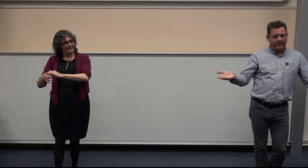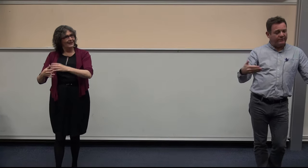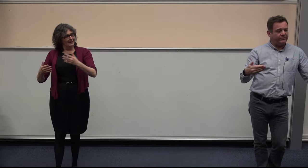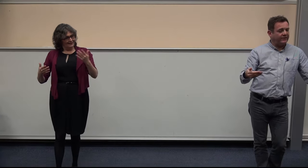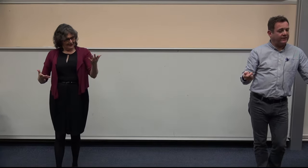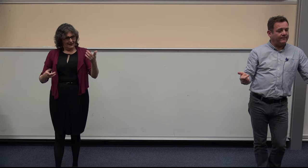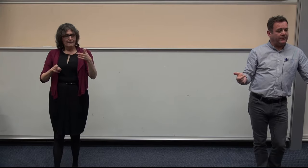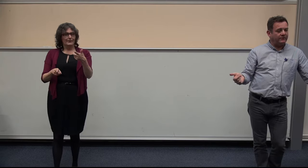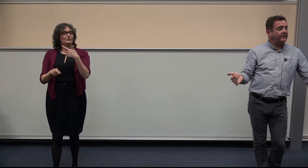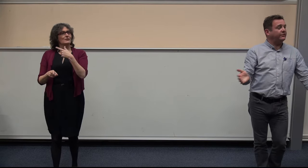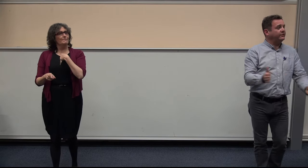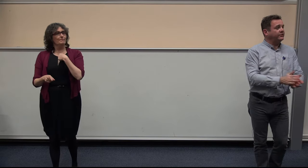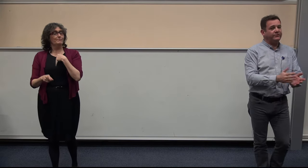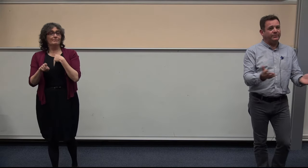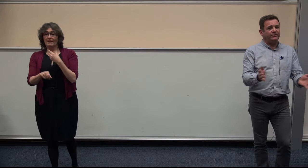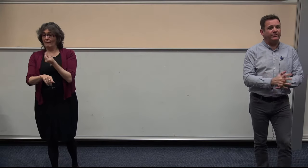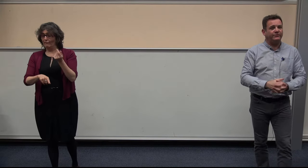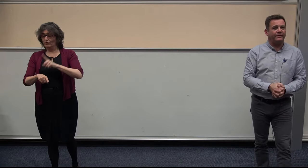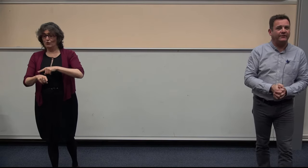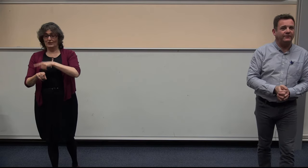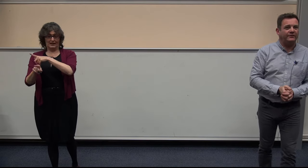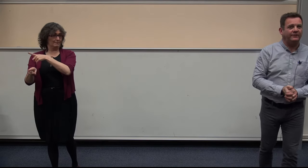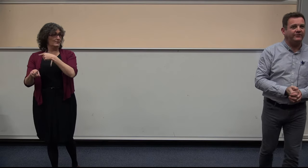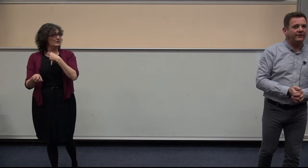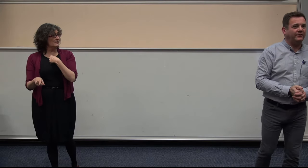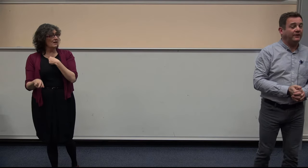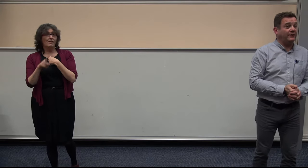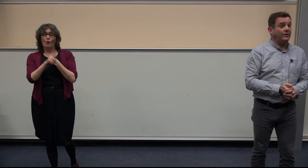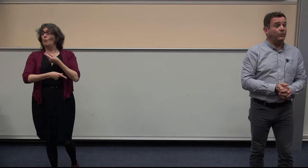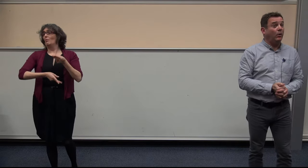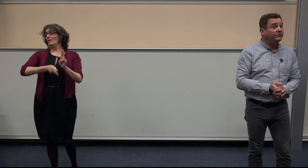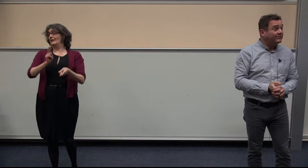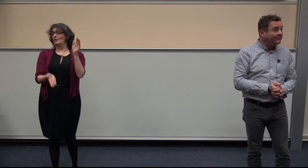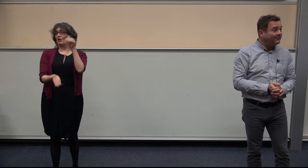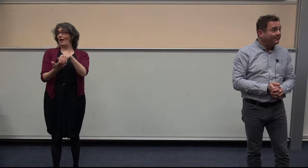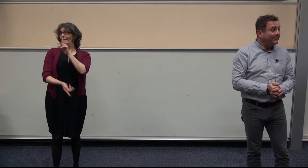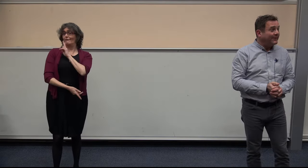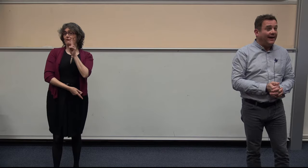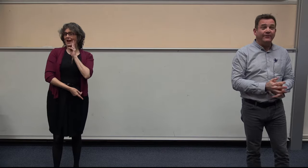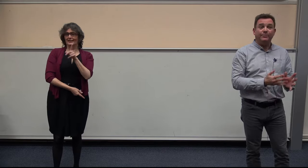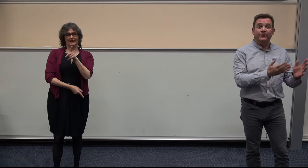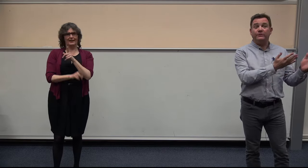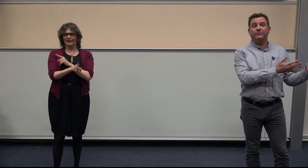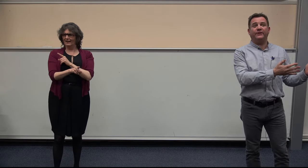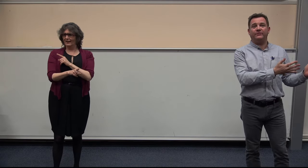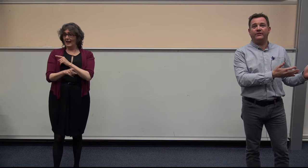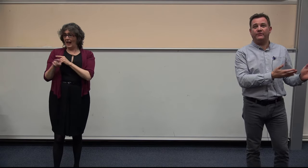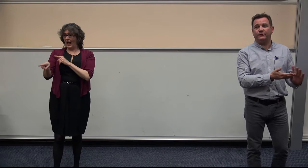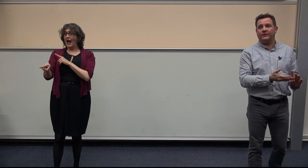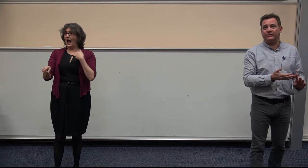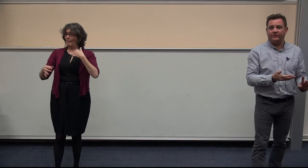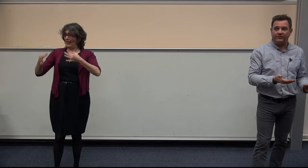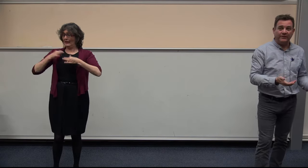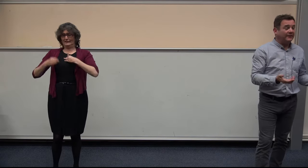someone in the theatre would say, okay, so your interpreter show is on Friday, and they'd say, oh, what? And there's been no communication in their